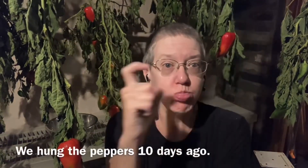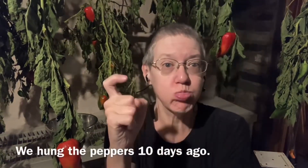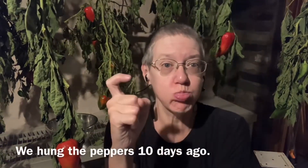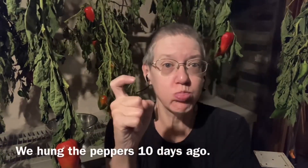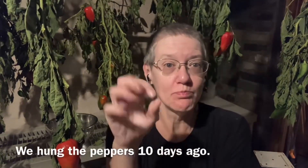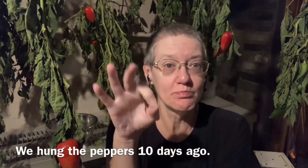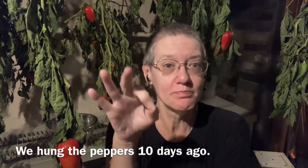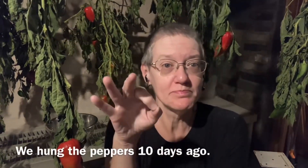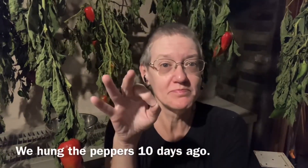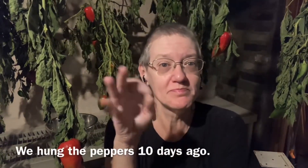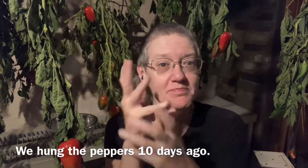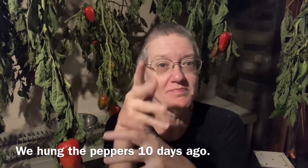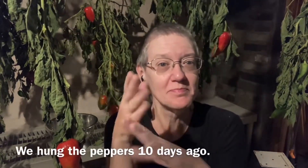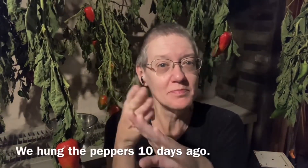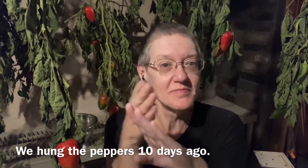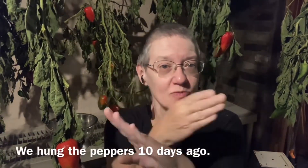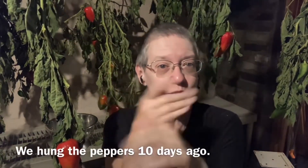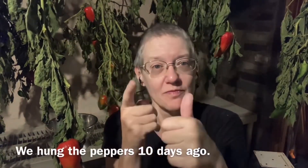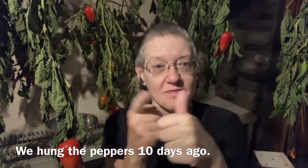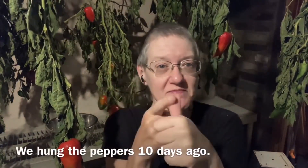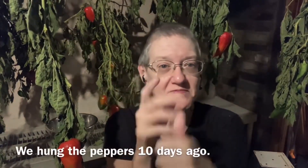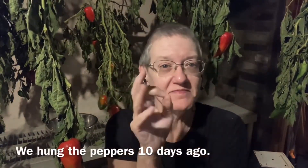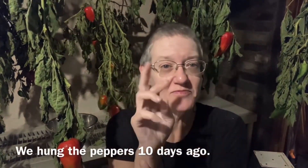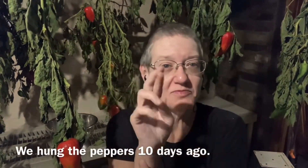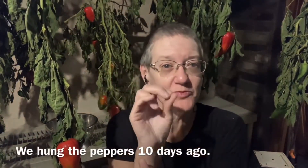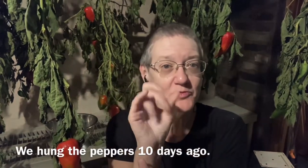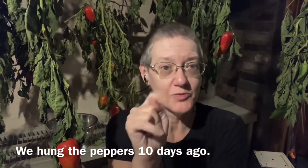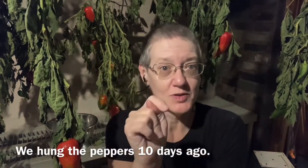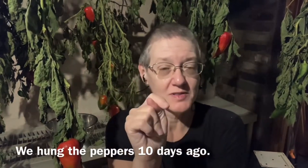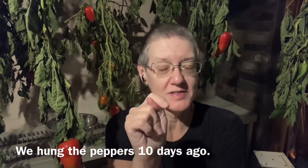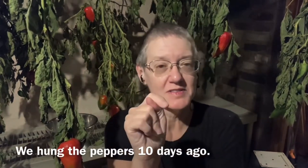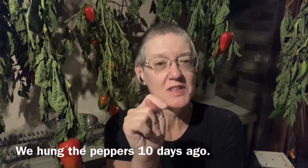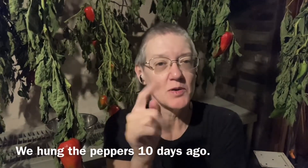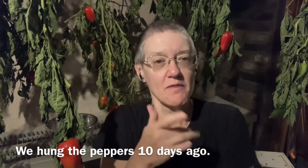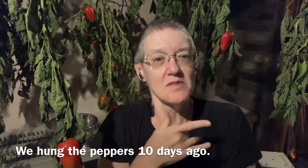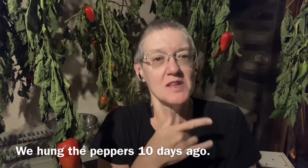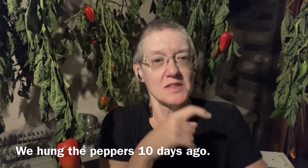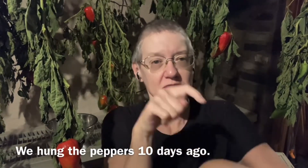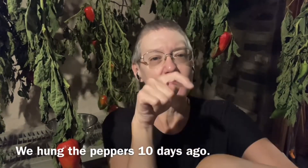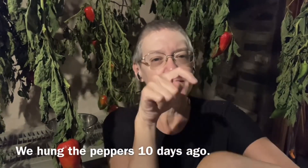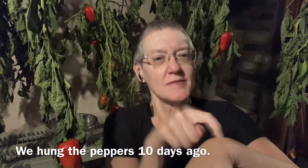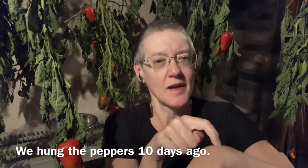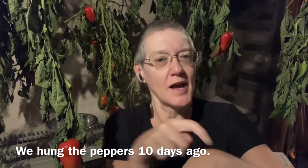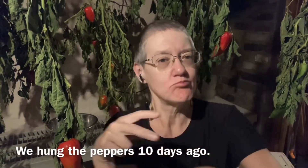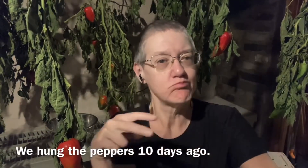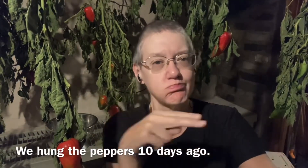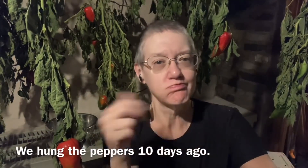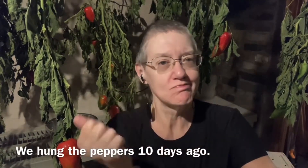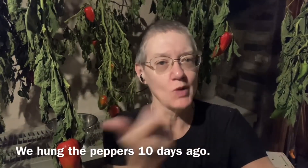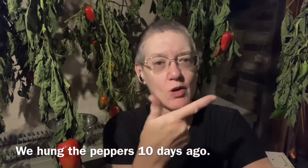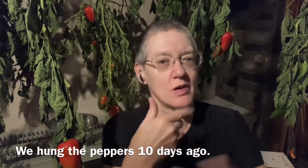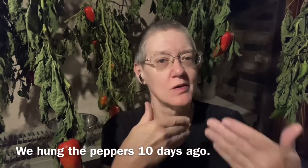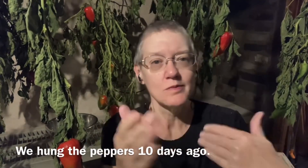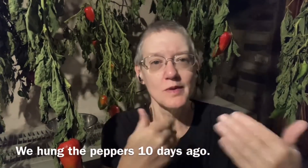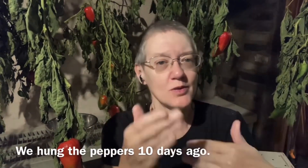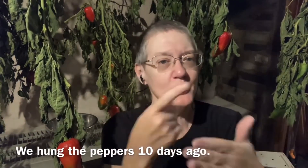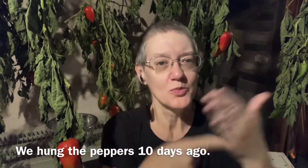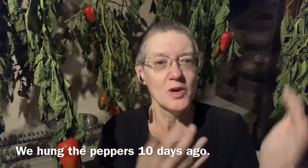we hung them up before the first frost. But I feel it's time to